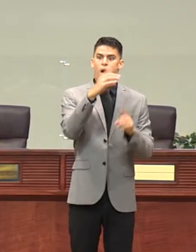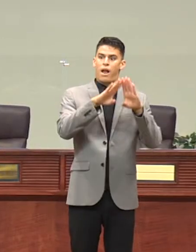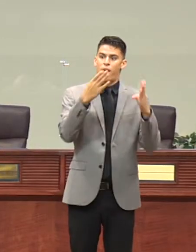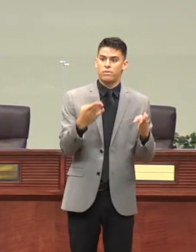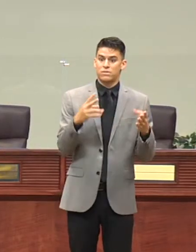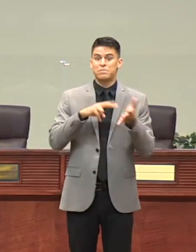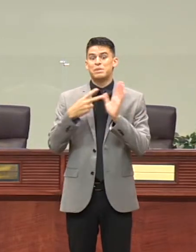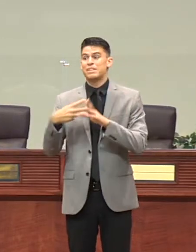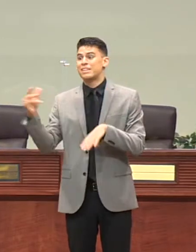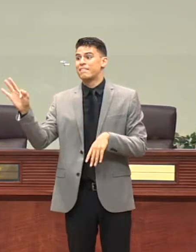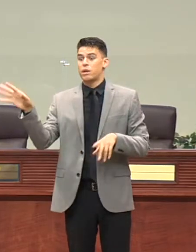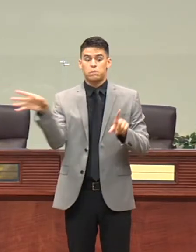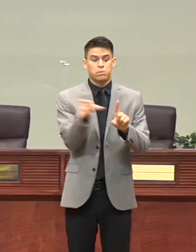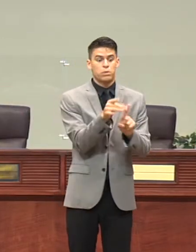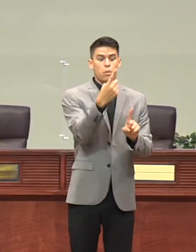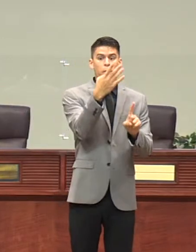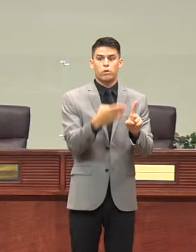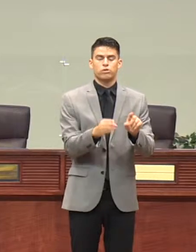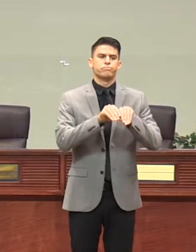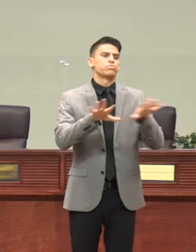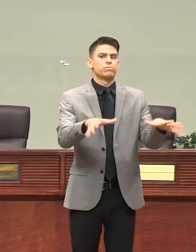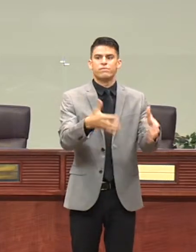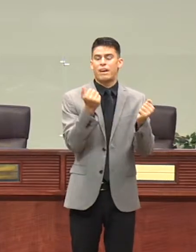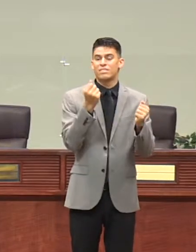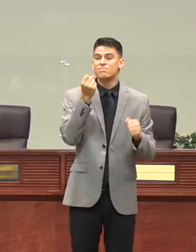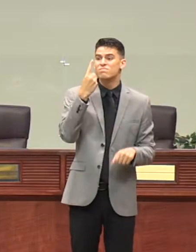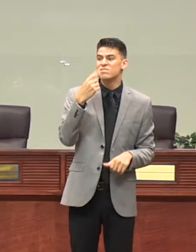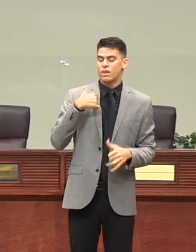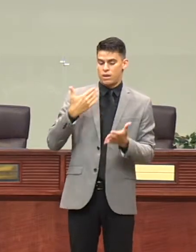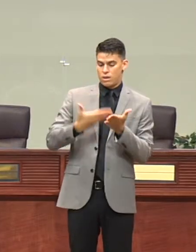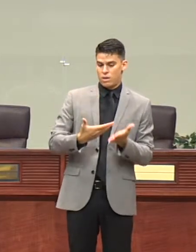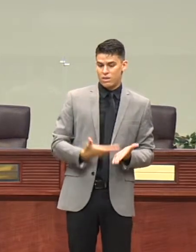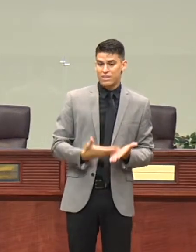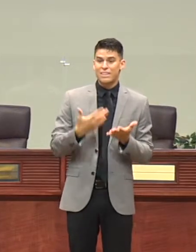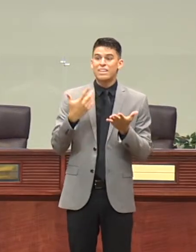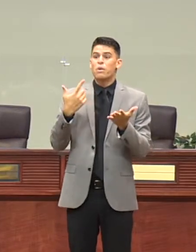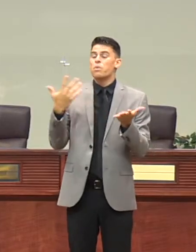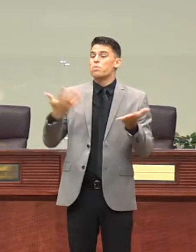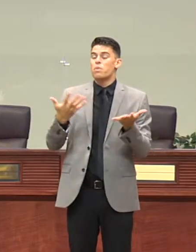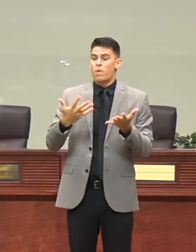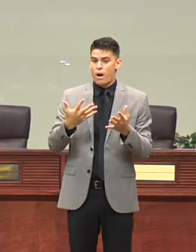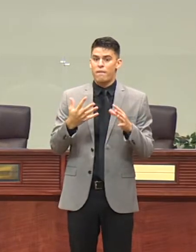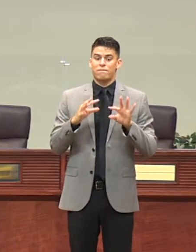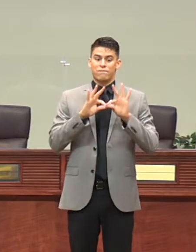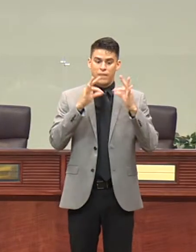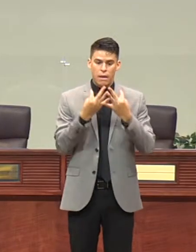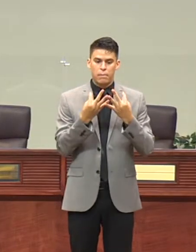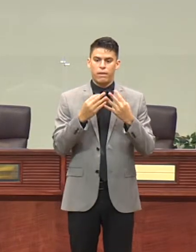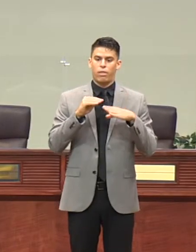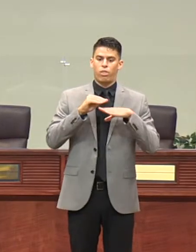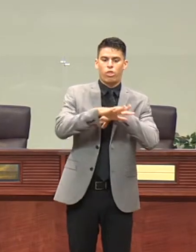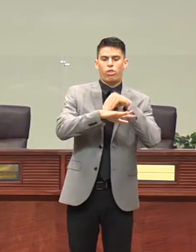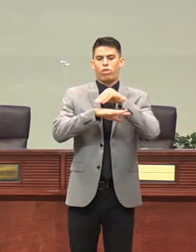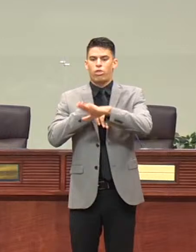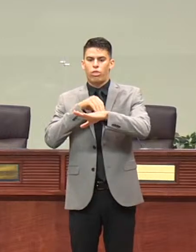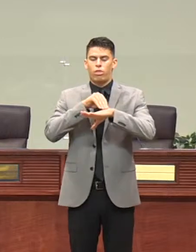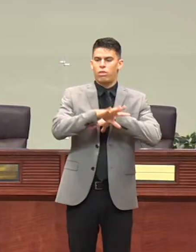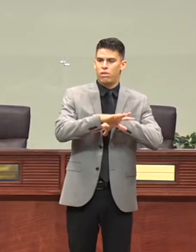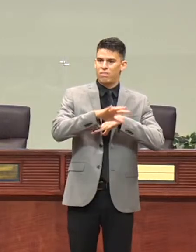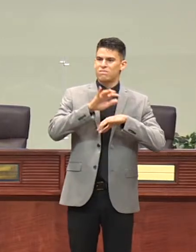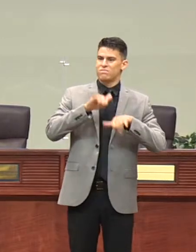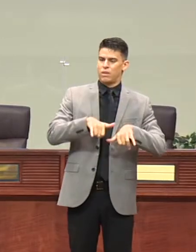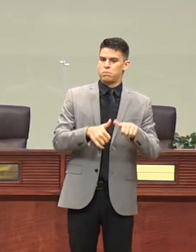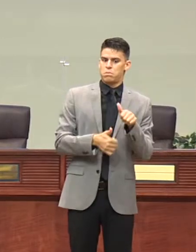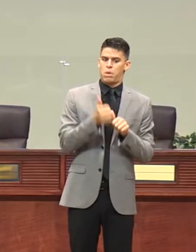lot of transmission among family members. And that is something that we are concerned. With positivity